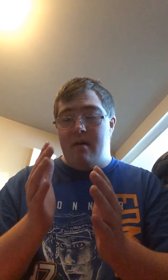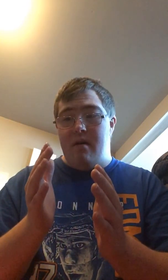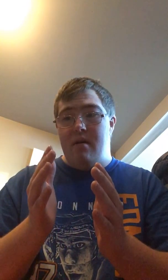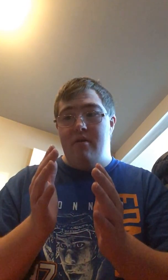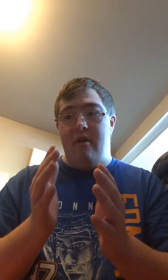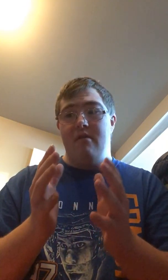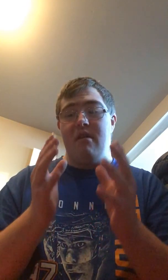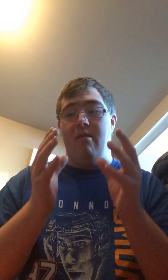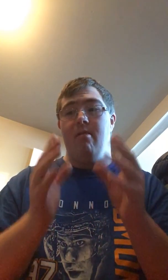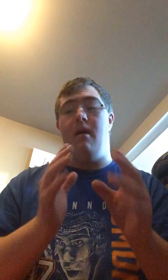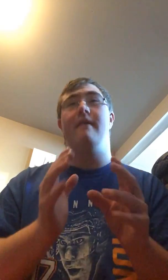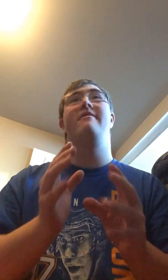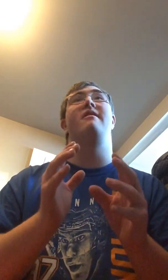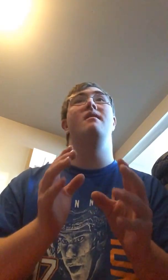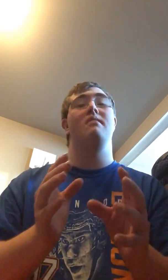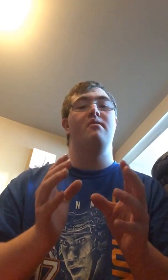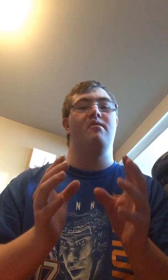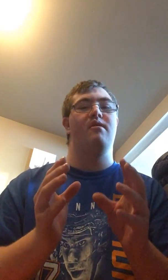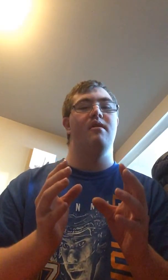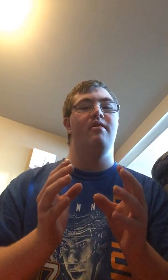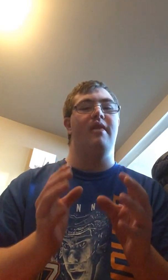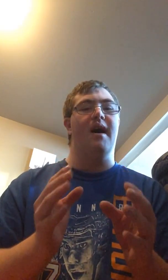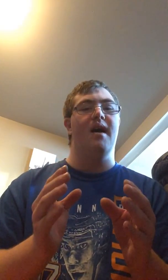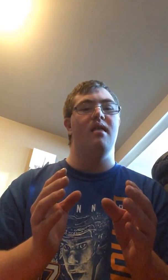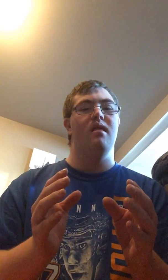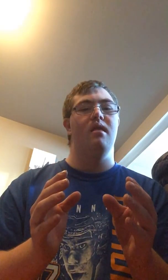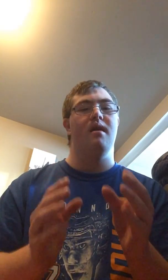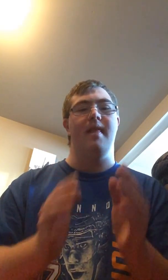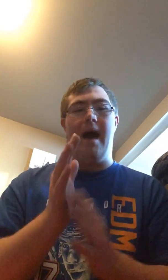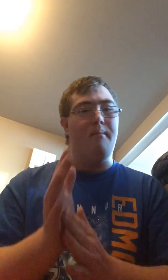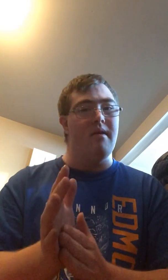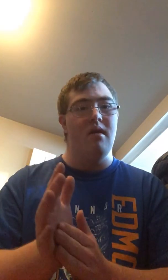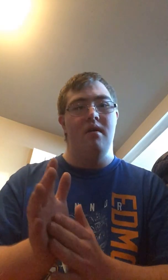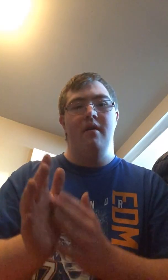there's a lot of things that can happen. For example,